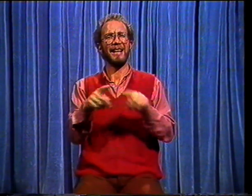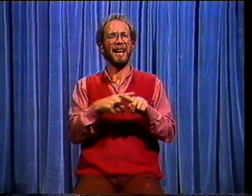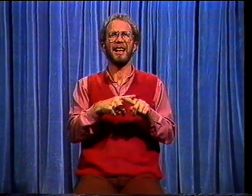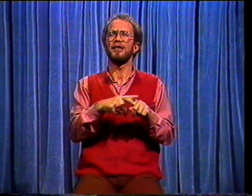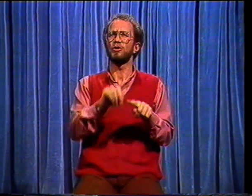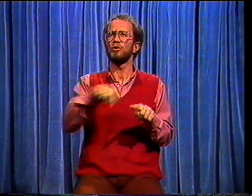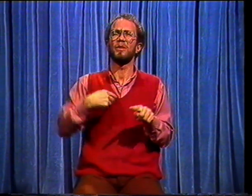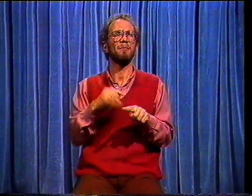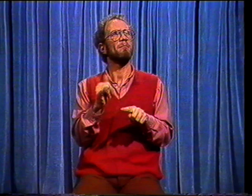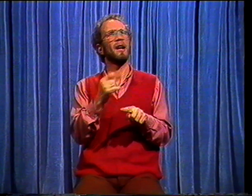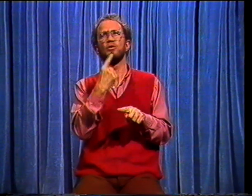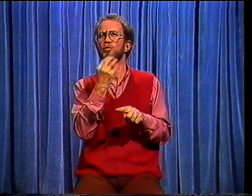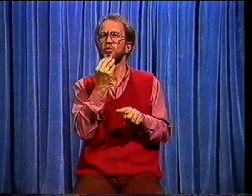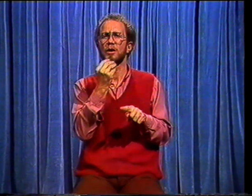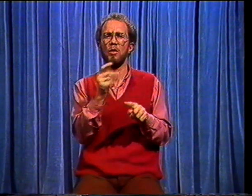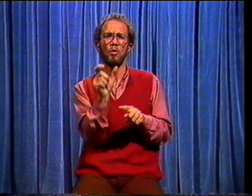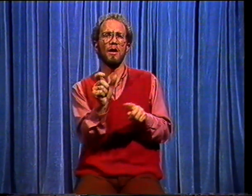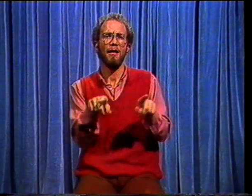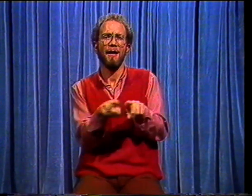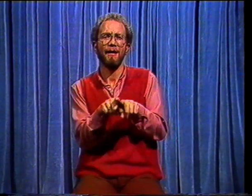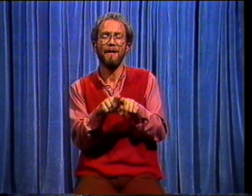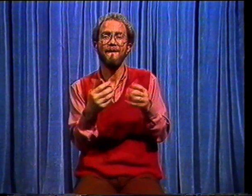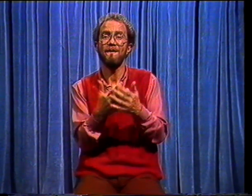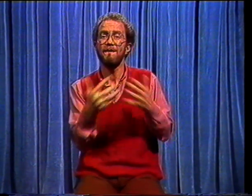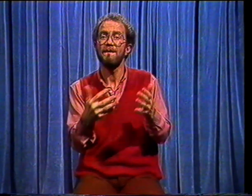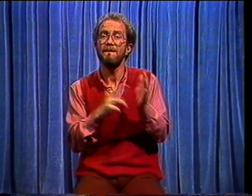In English, we might use a word like very.